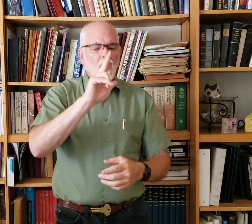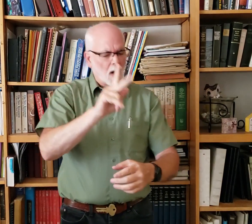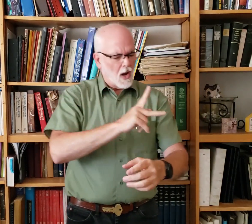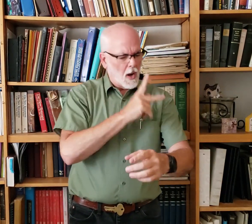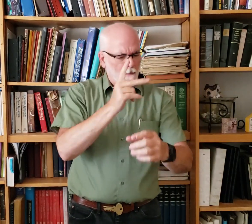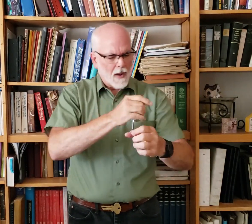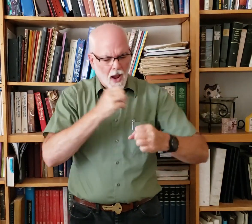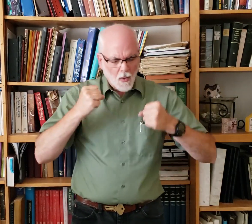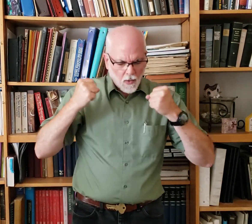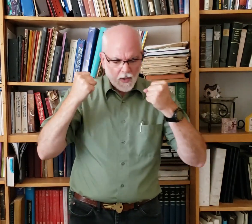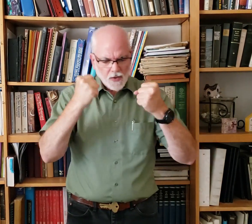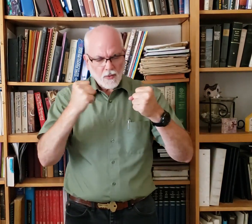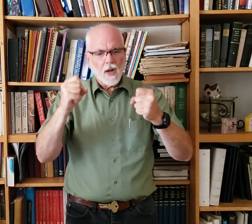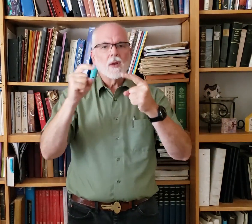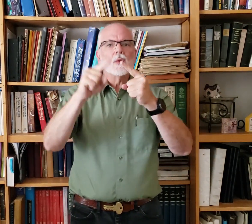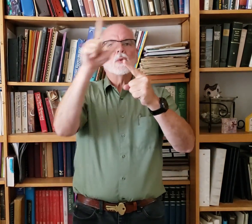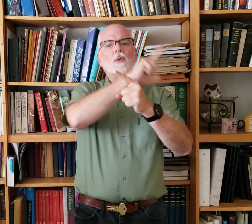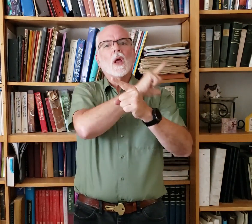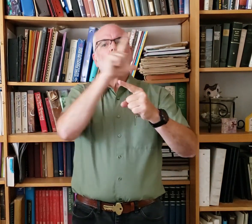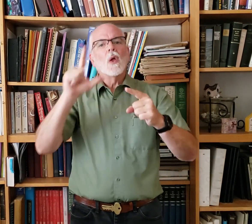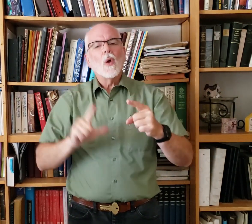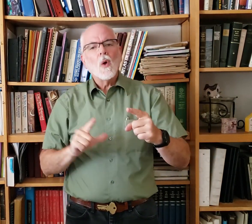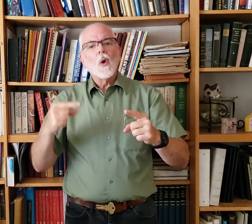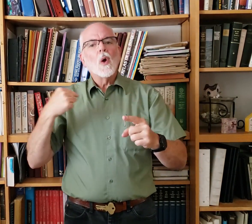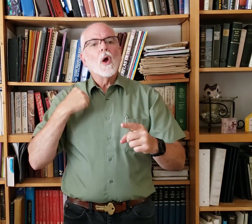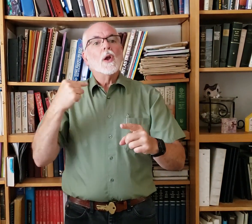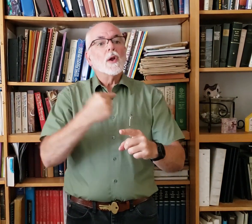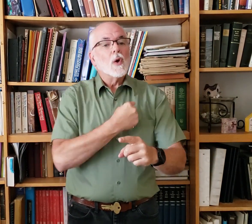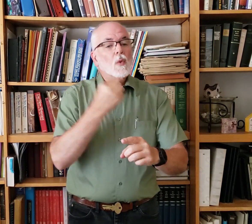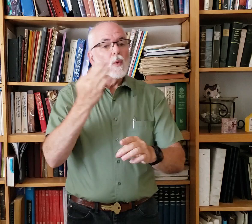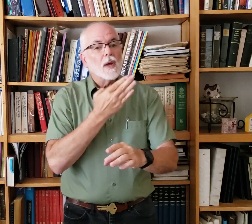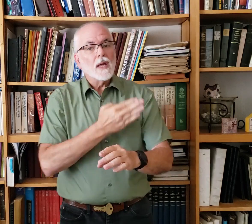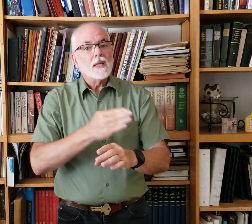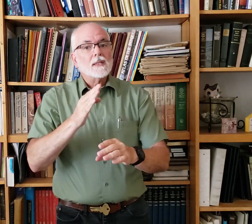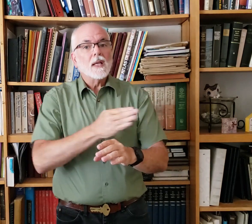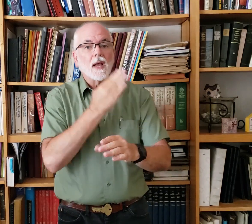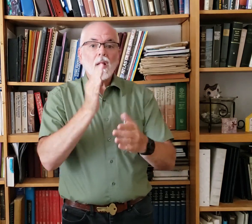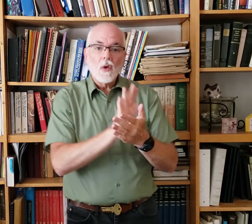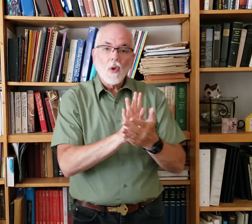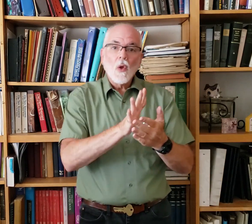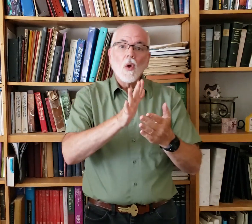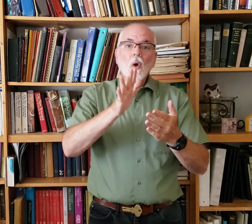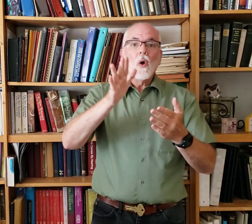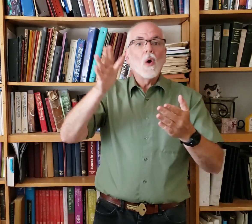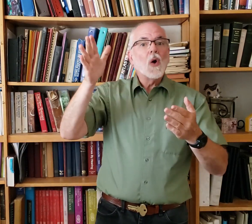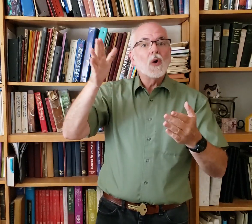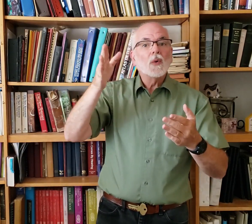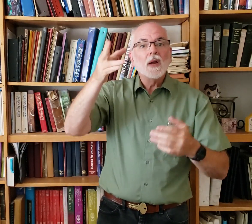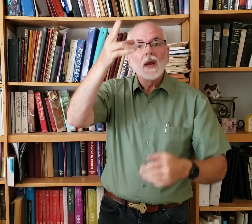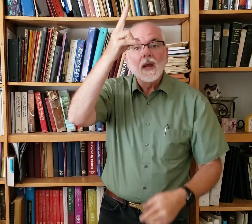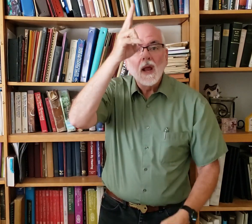honor, power and strength to the Lord. We sing glory,